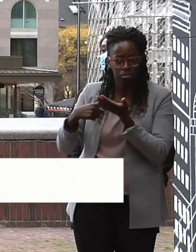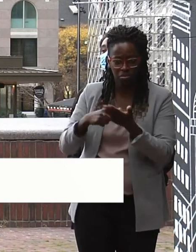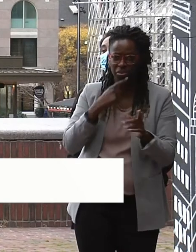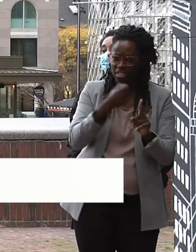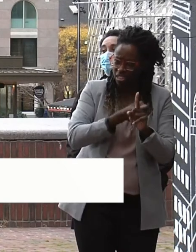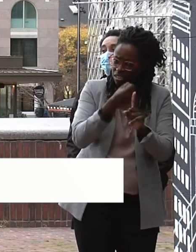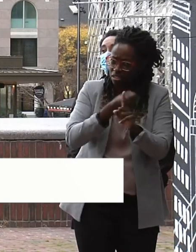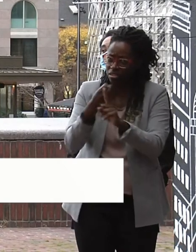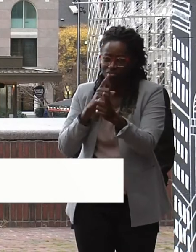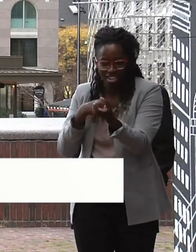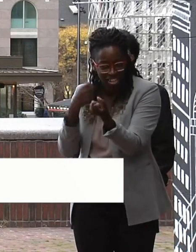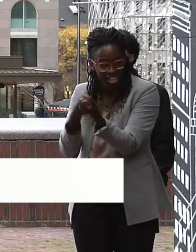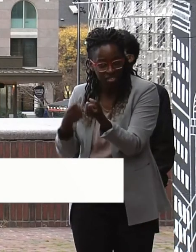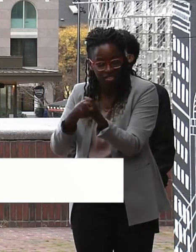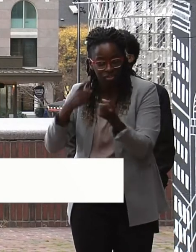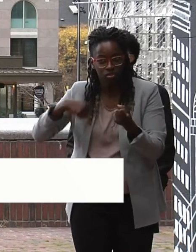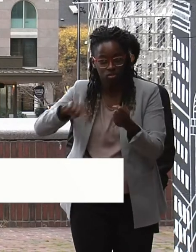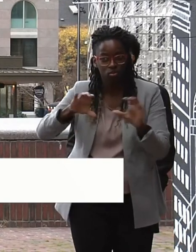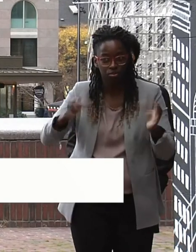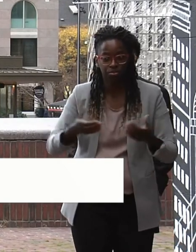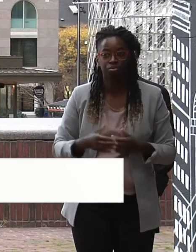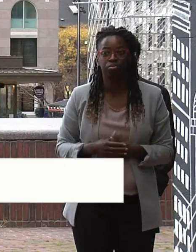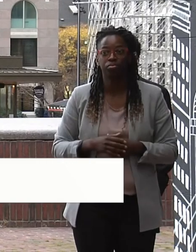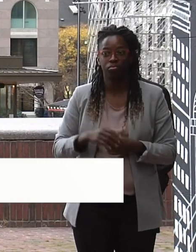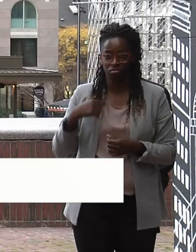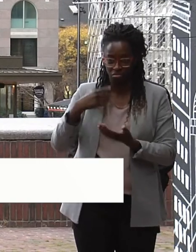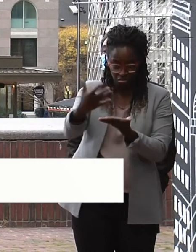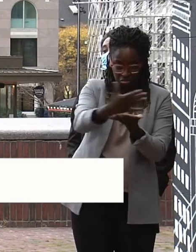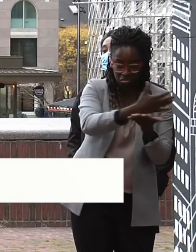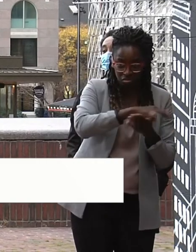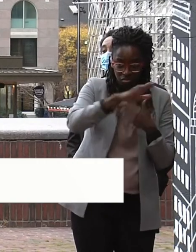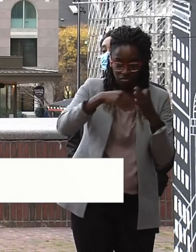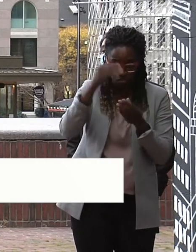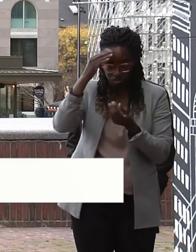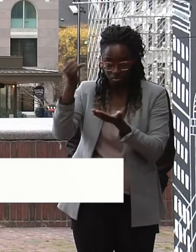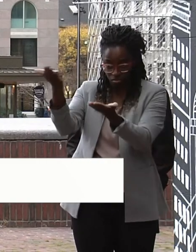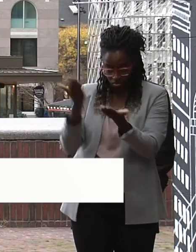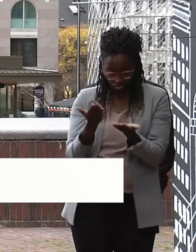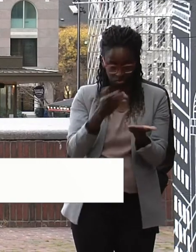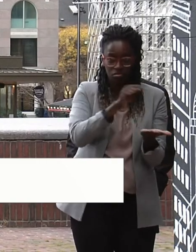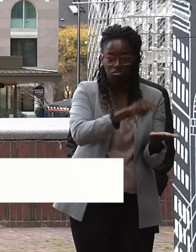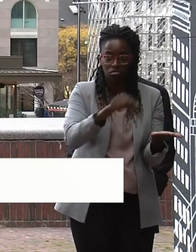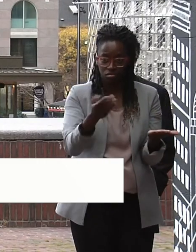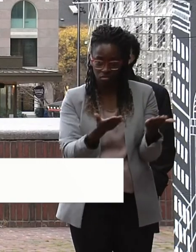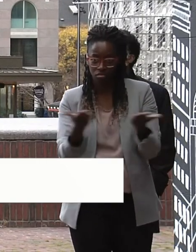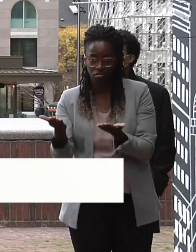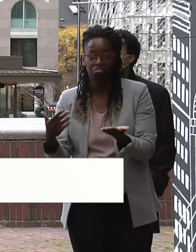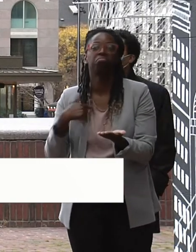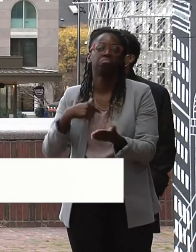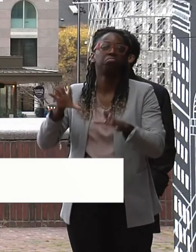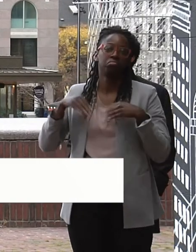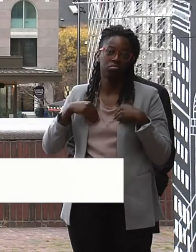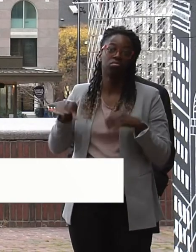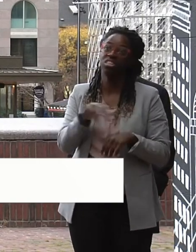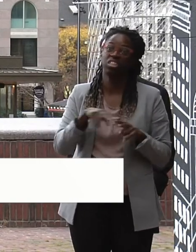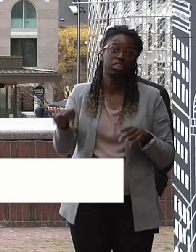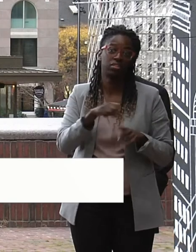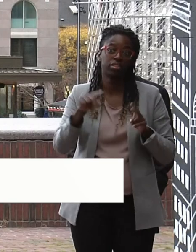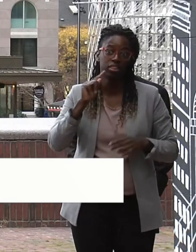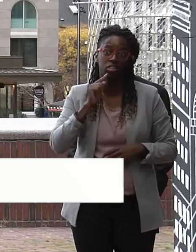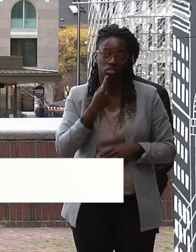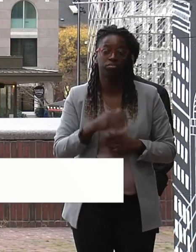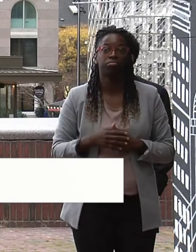So I take these recommendations very seriously, not only as the work of leaders and experts, but as a collective expression of residents